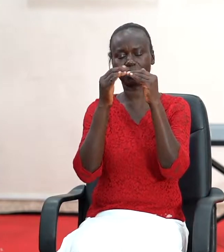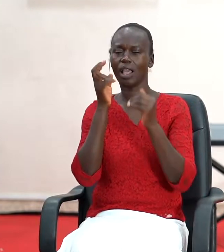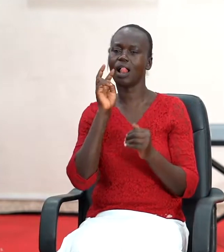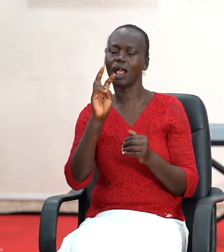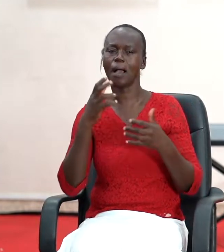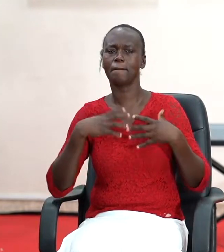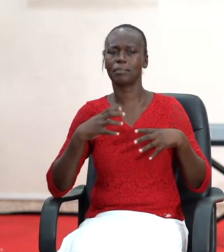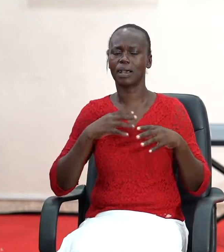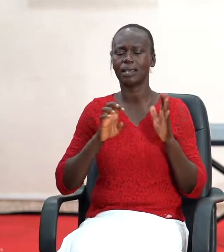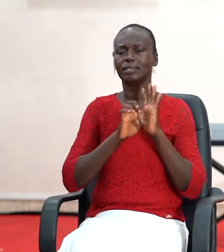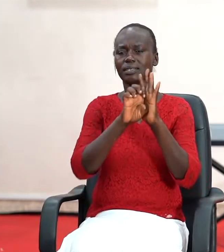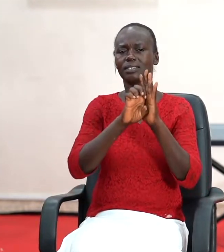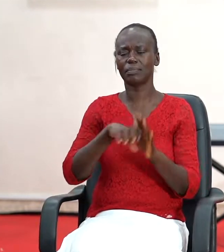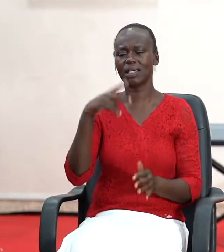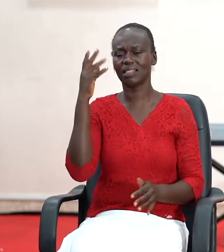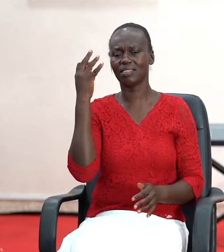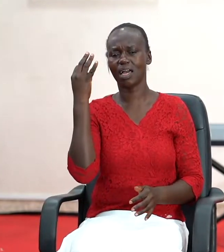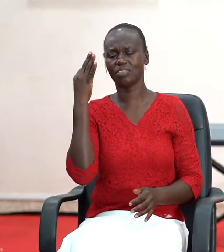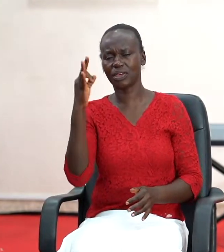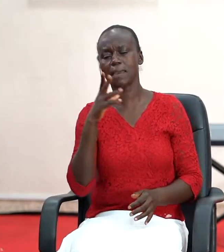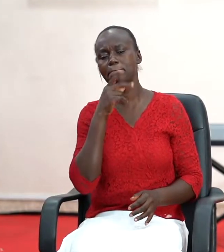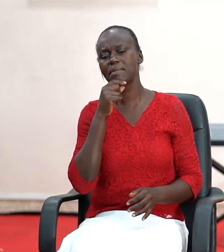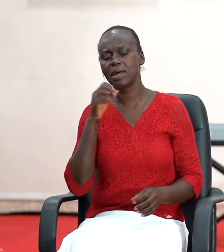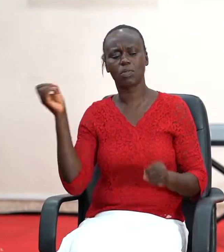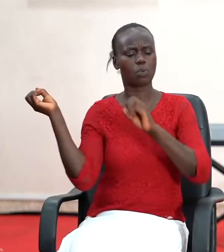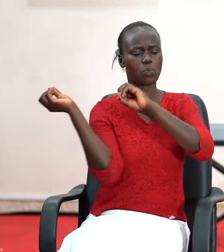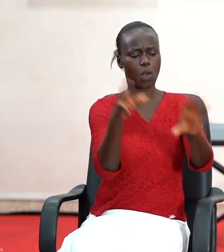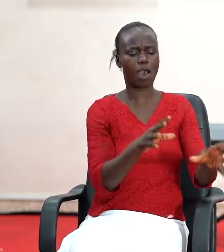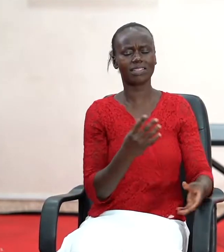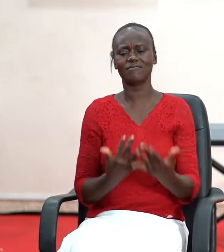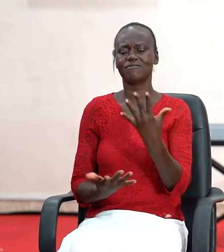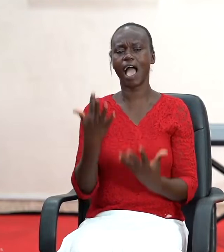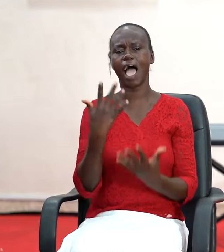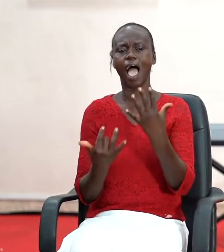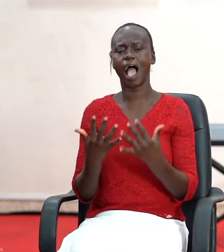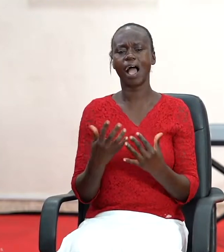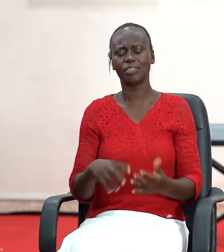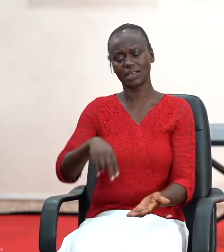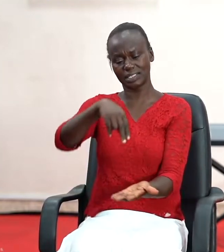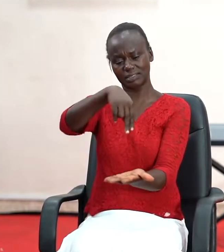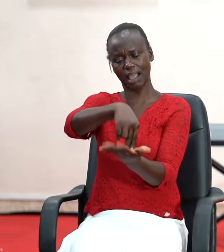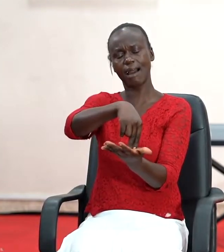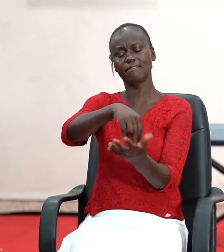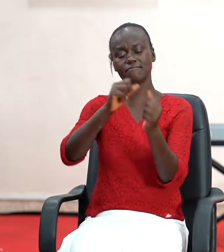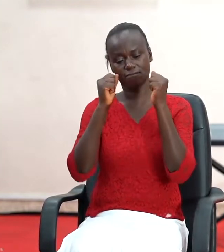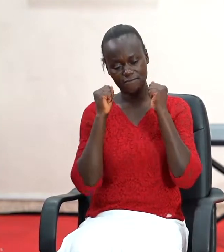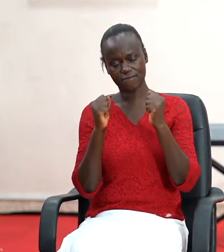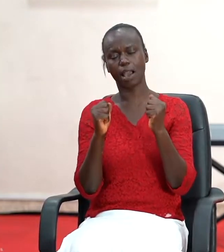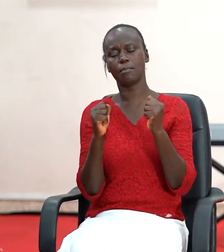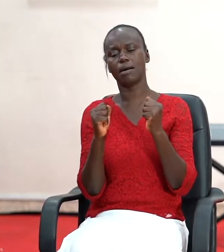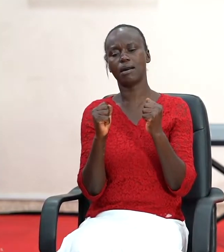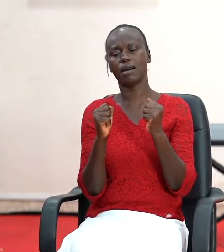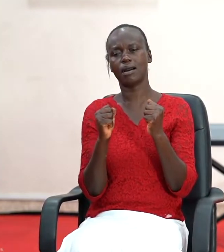at Shadrach, Meshach, and Abednego, they stood by their convictions. Can you stand by your conviction?